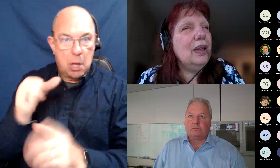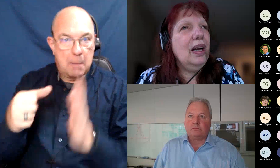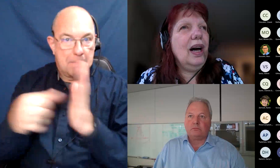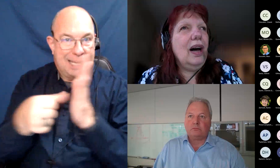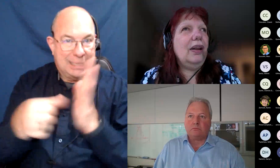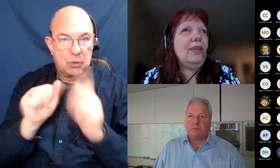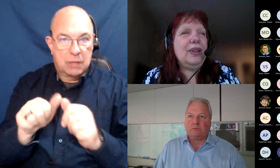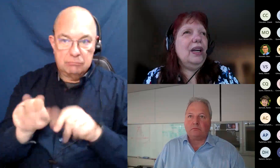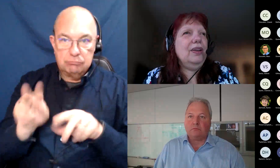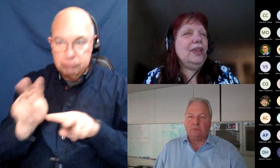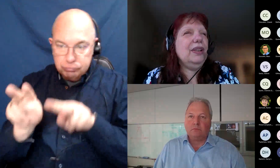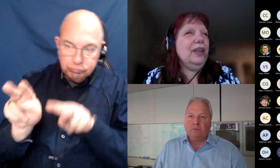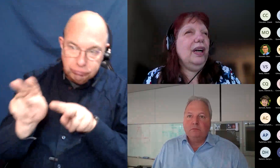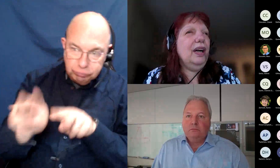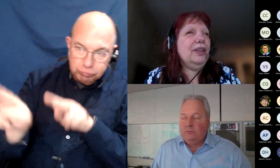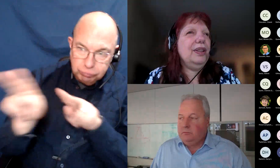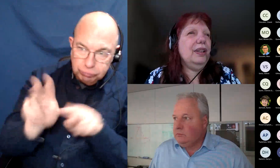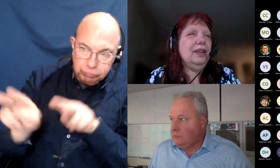follow